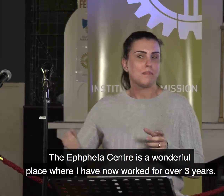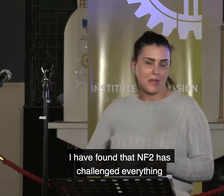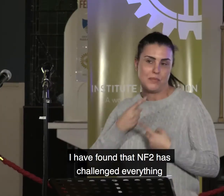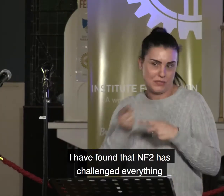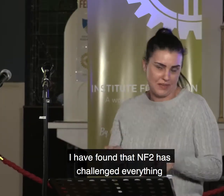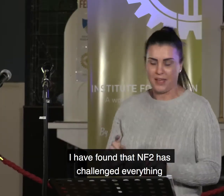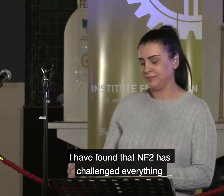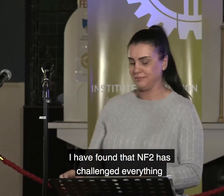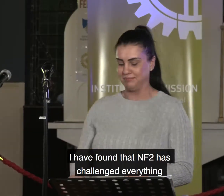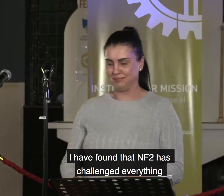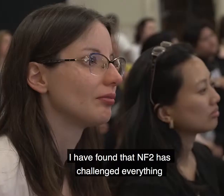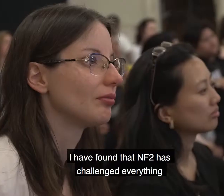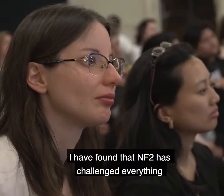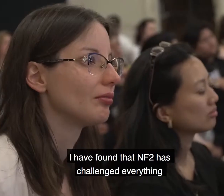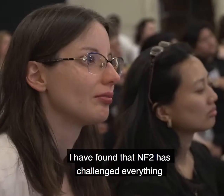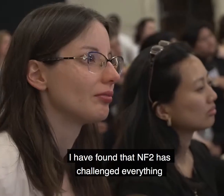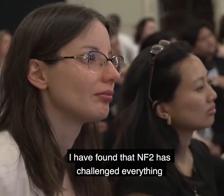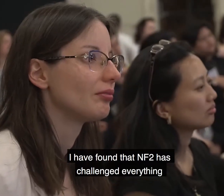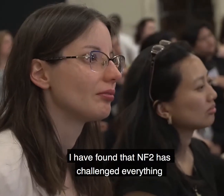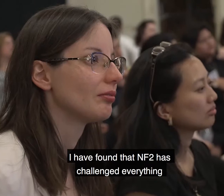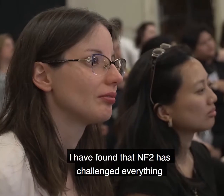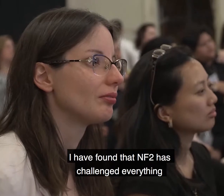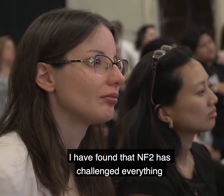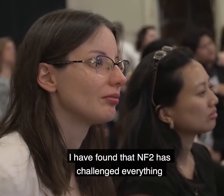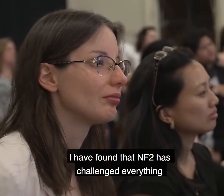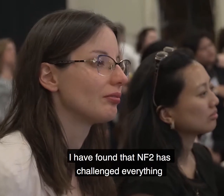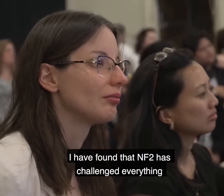I have found that NF2 has challenged everything.